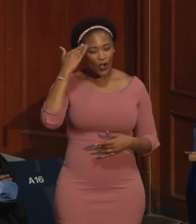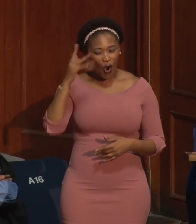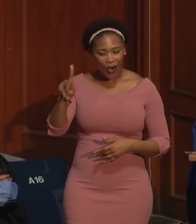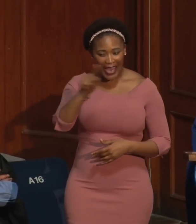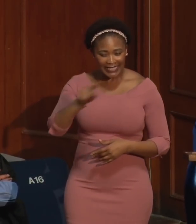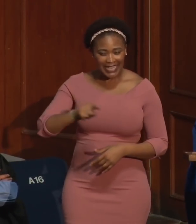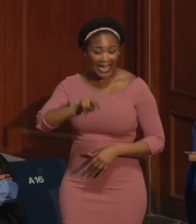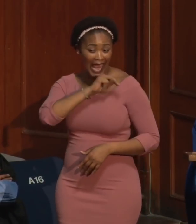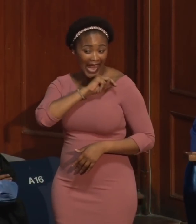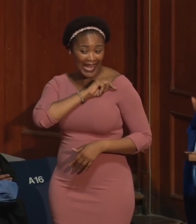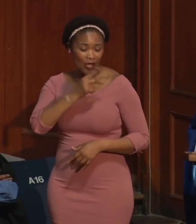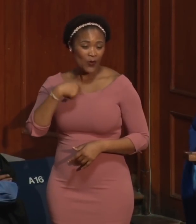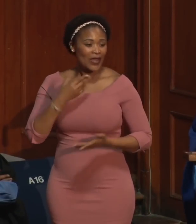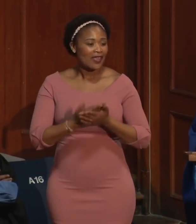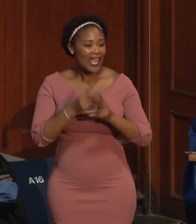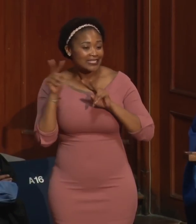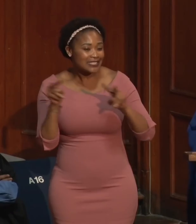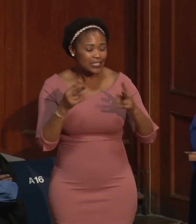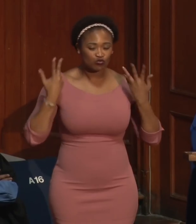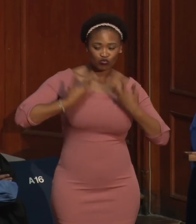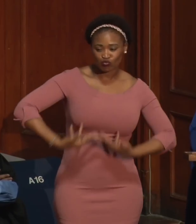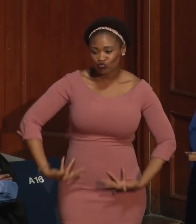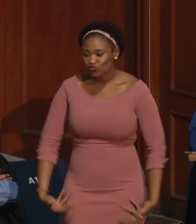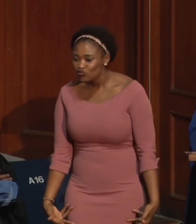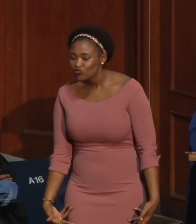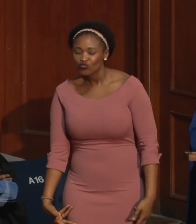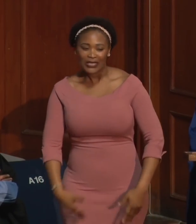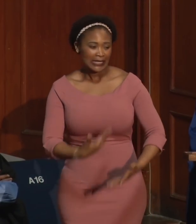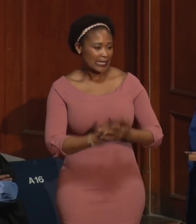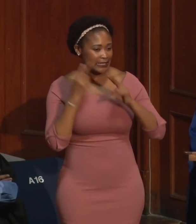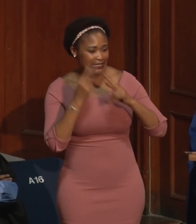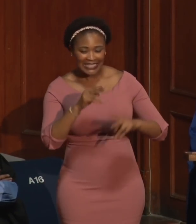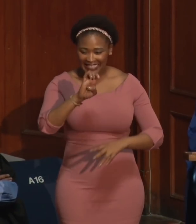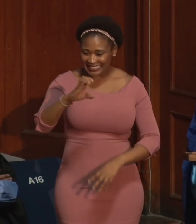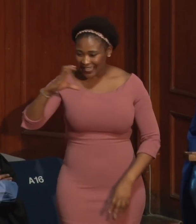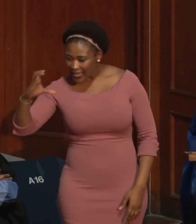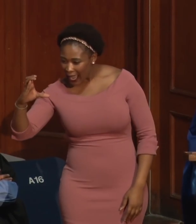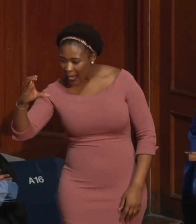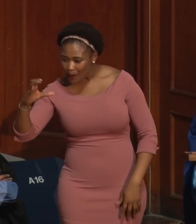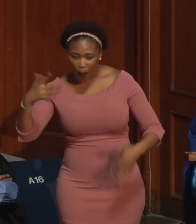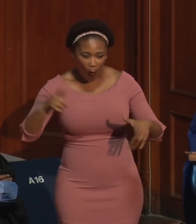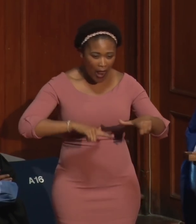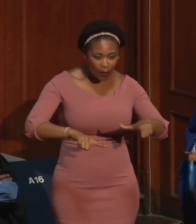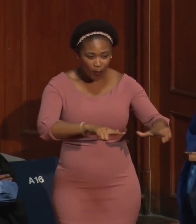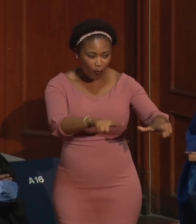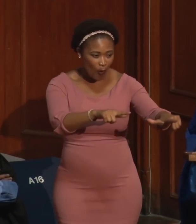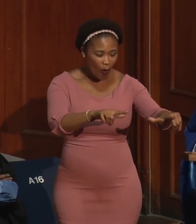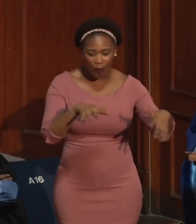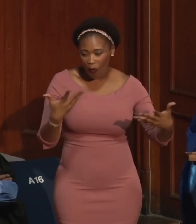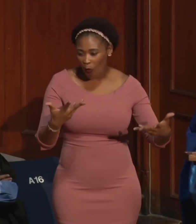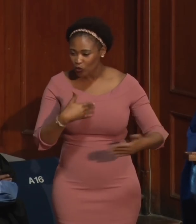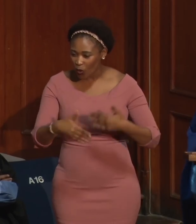in the house, we can see by the attire, we can see if Eastern Cape is in the house or Limpopo, and so